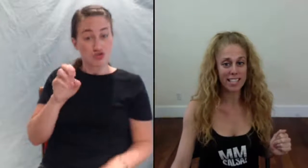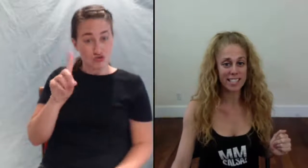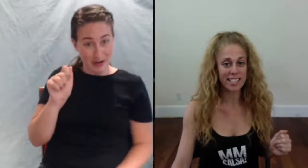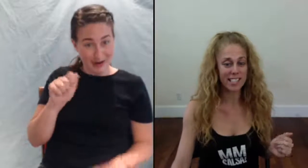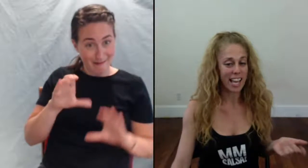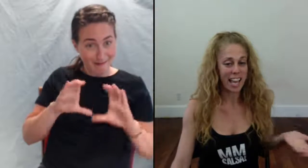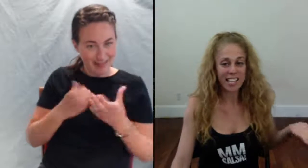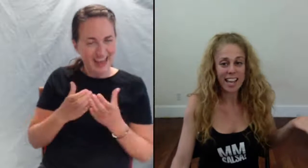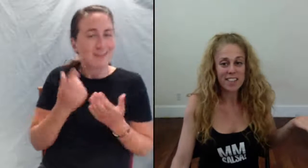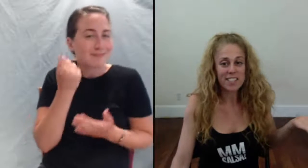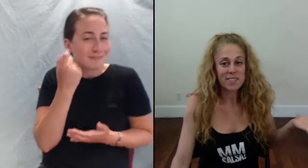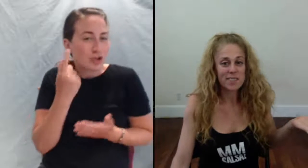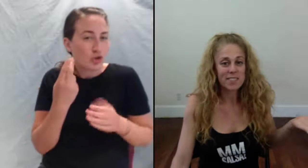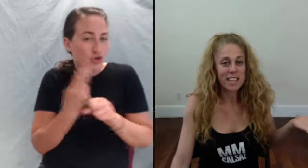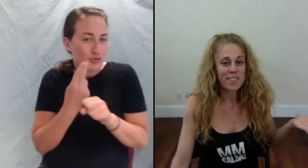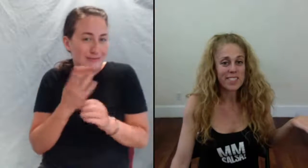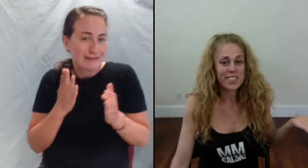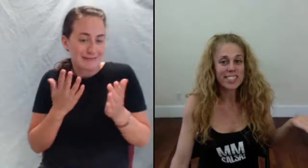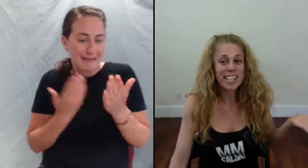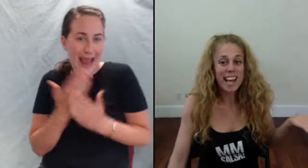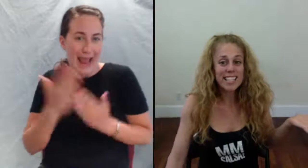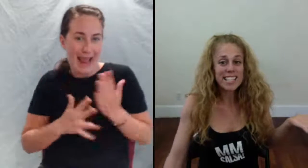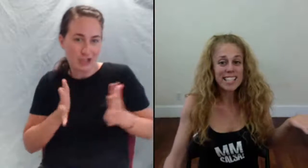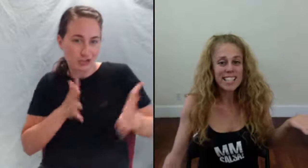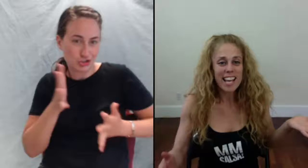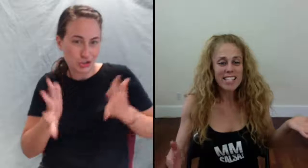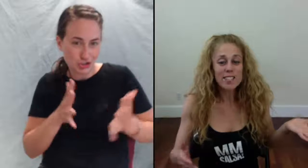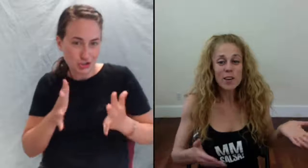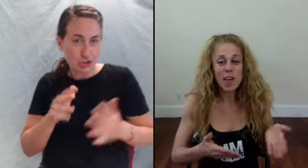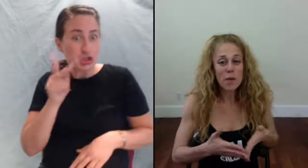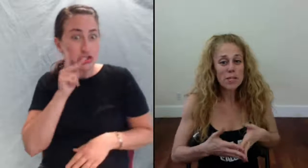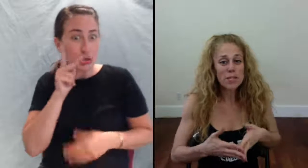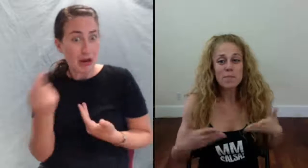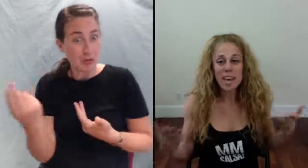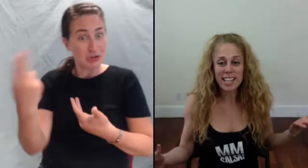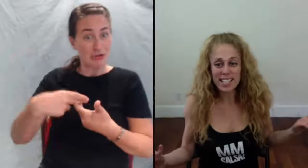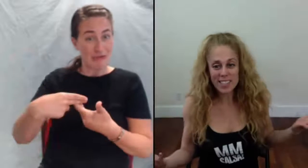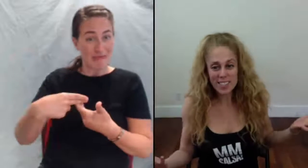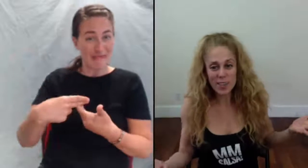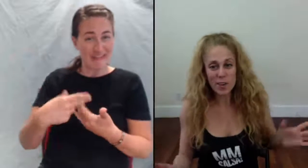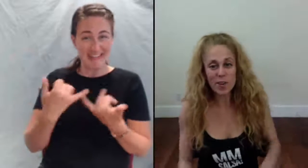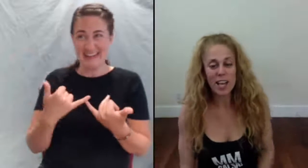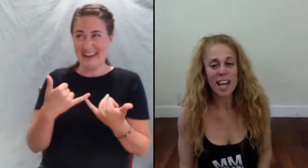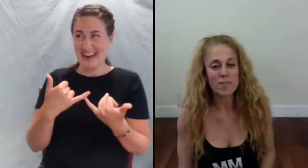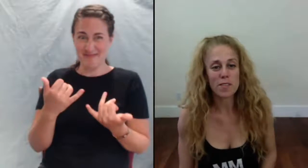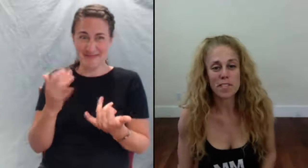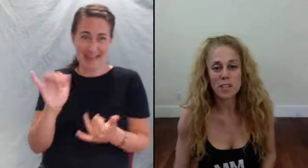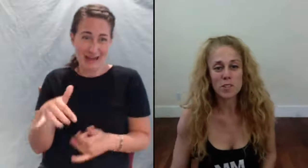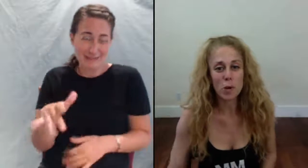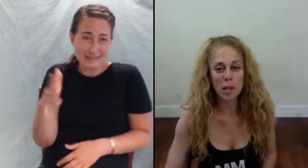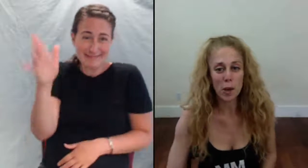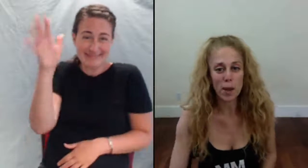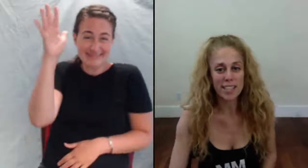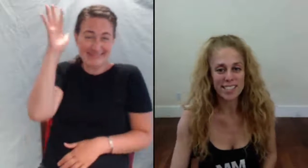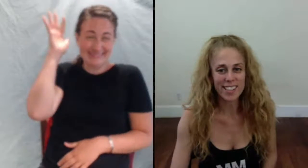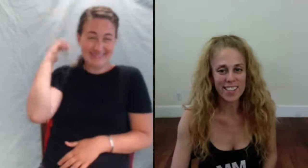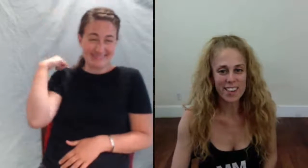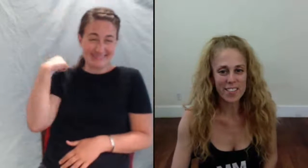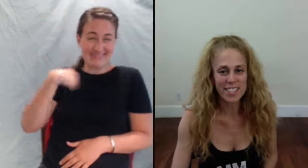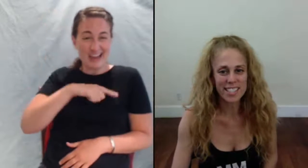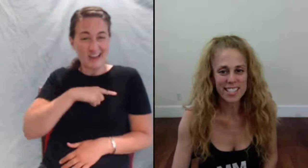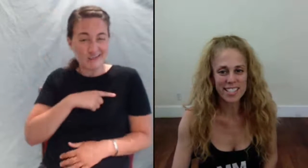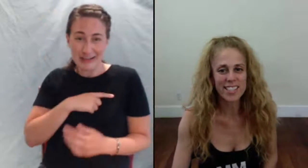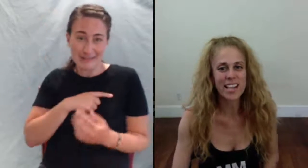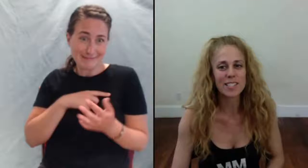Rueda class and Carrie came and took the class. And so that was many years ago and we've done so many Ruedas